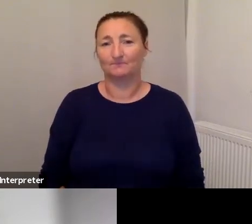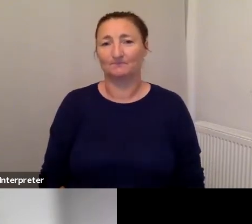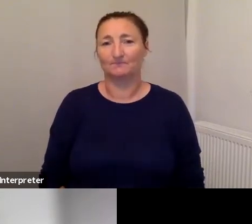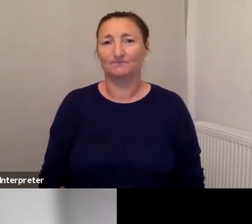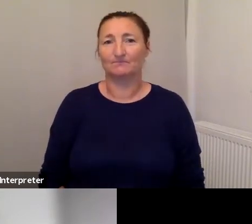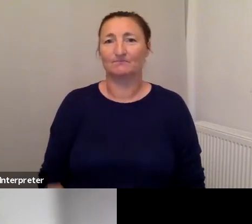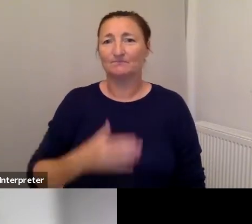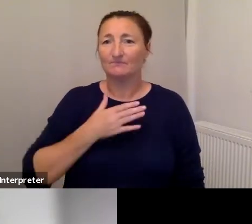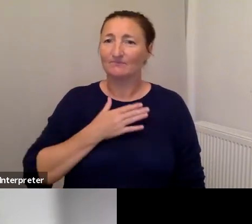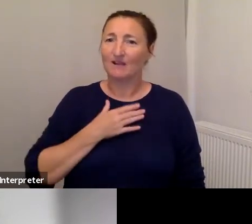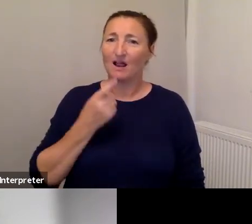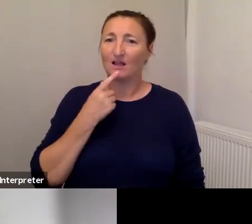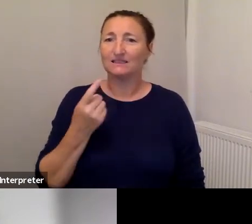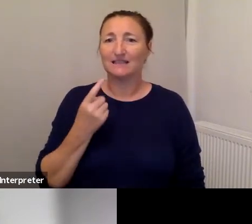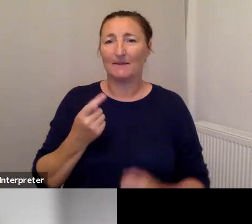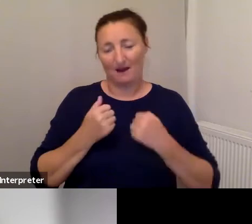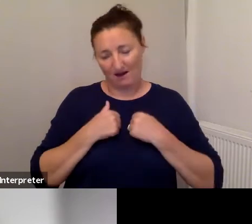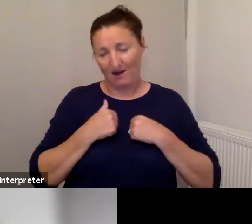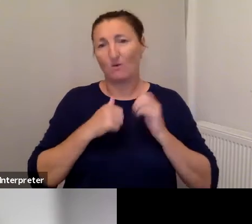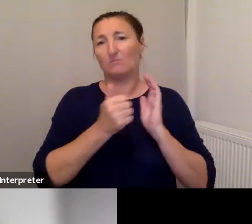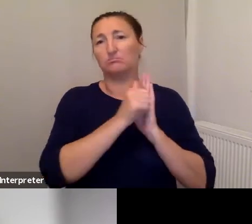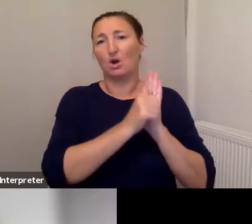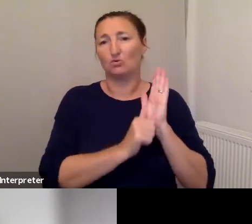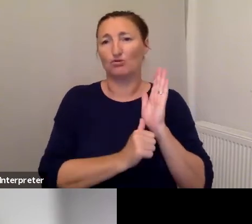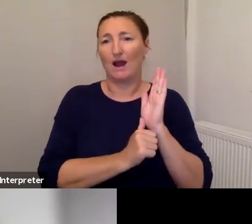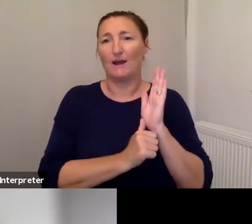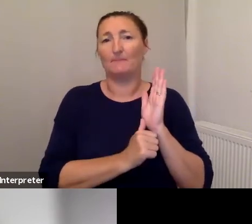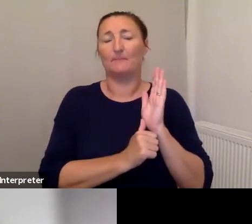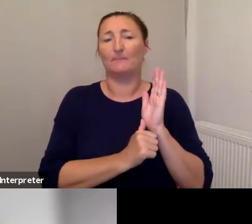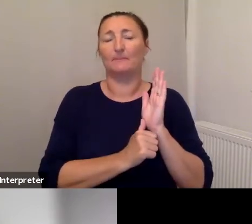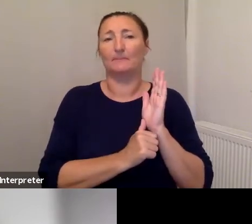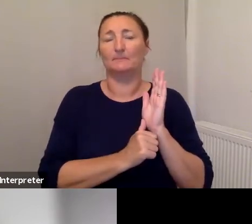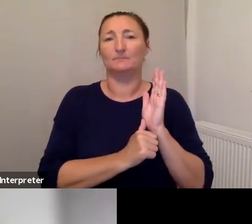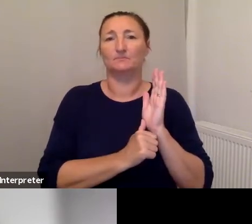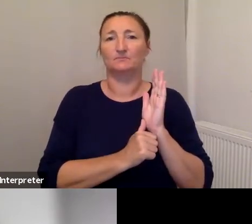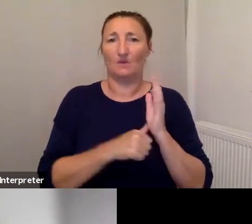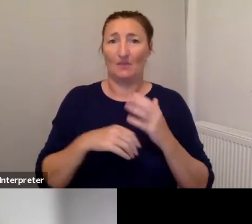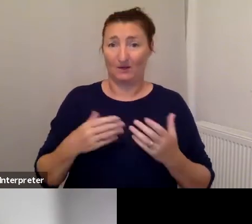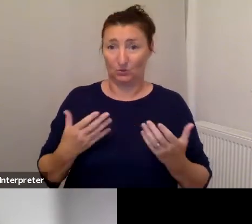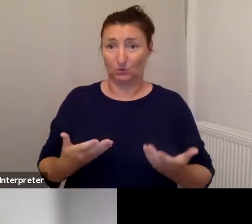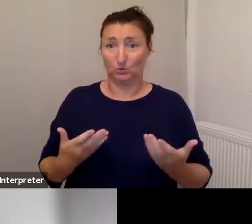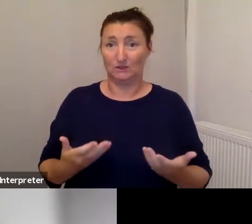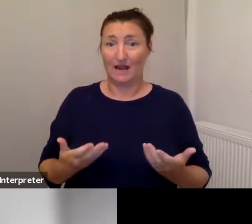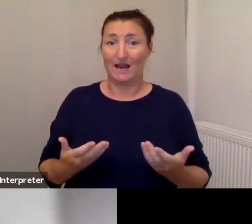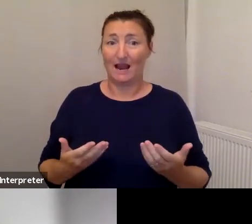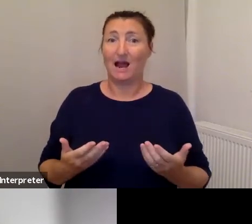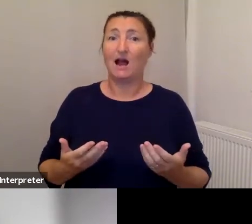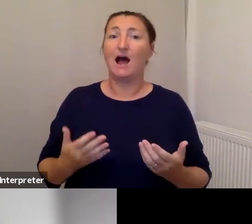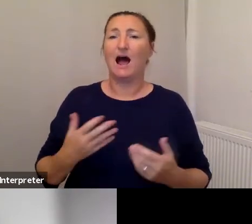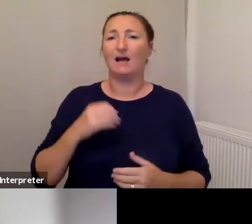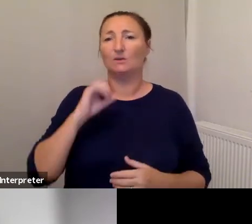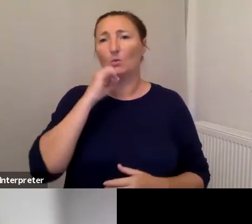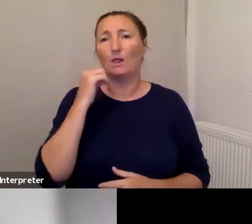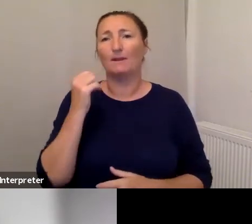a few things about the program that we are going on to today and on the 11th, when I'm so